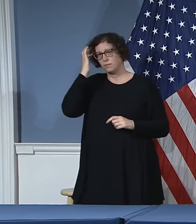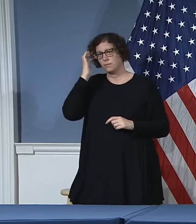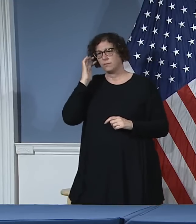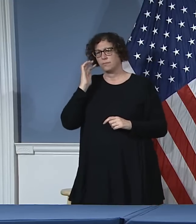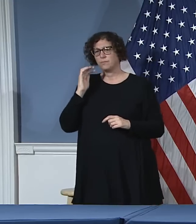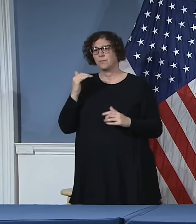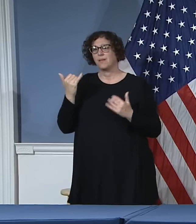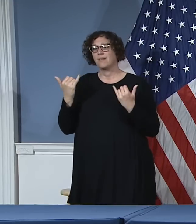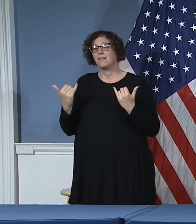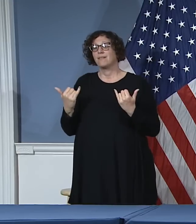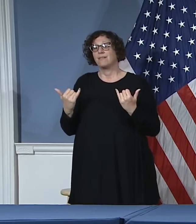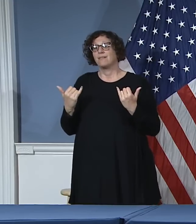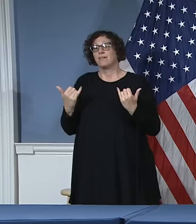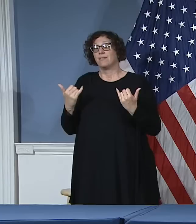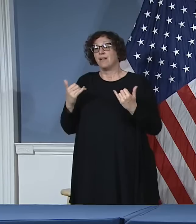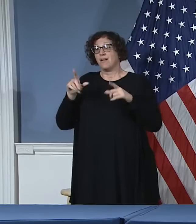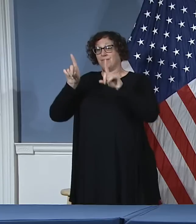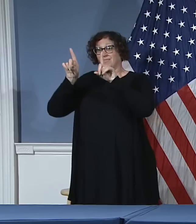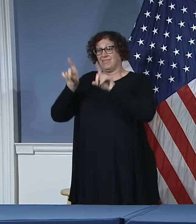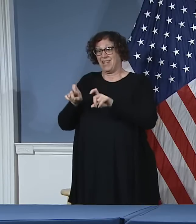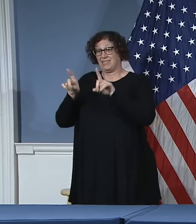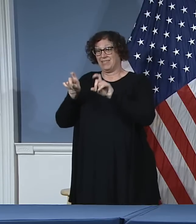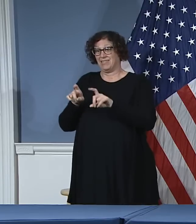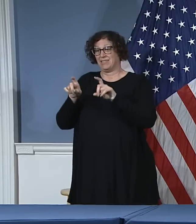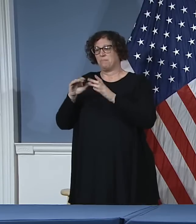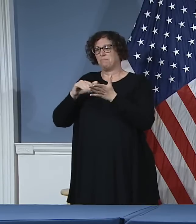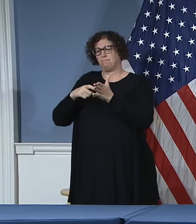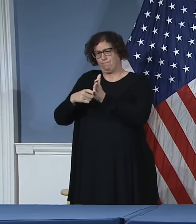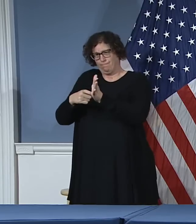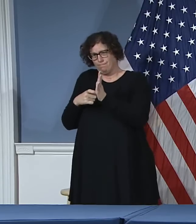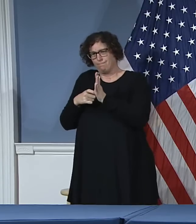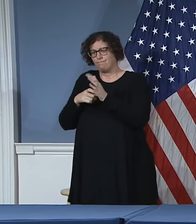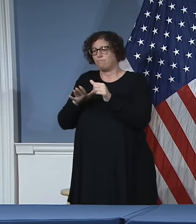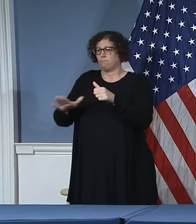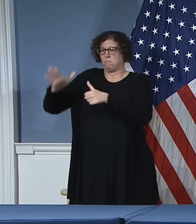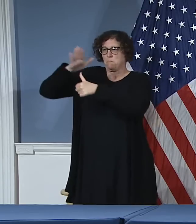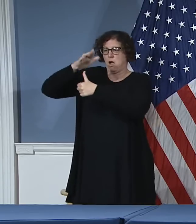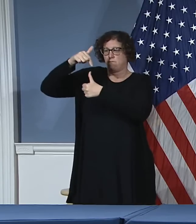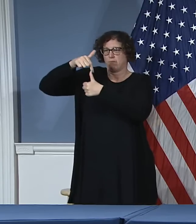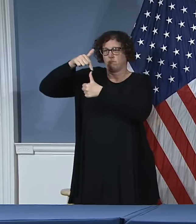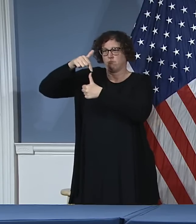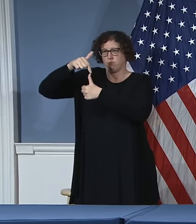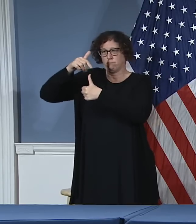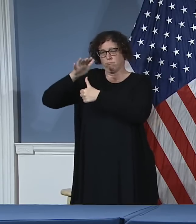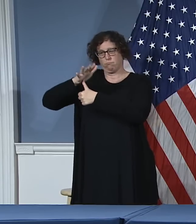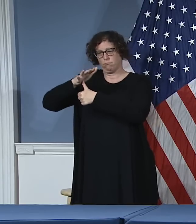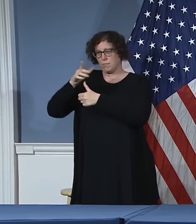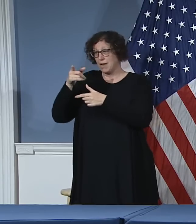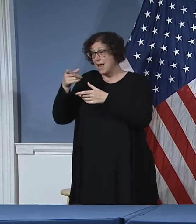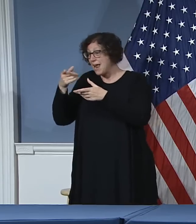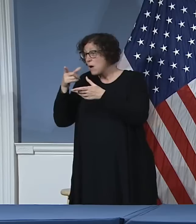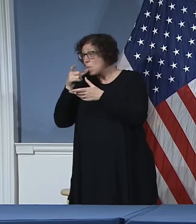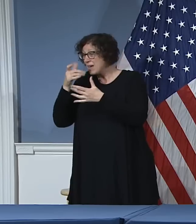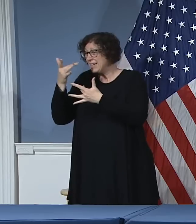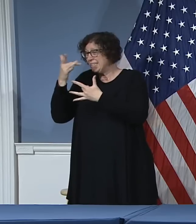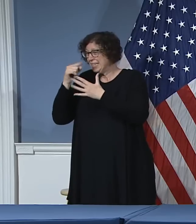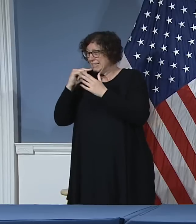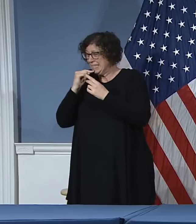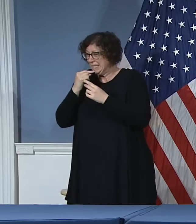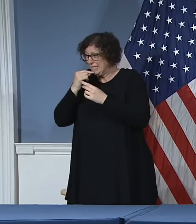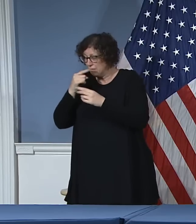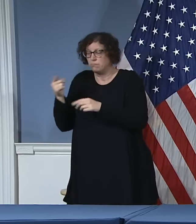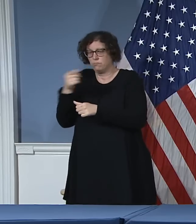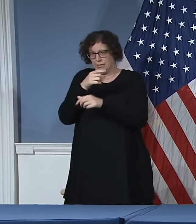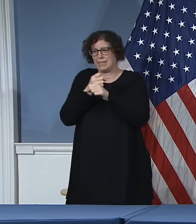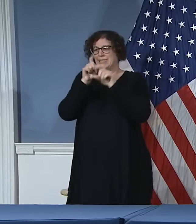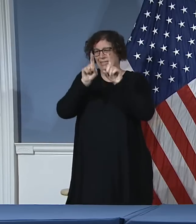to treat testing on a priority basis, given this massive community spread. But even that has to now be thought about in